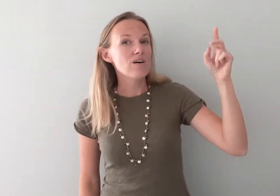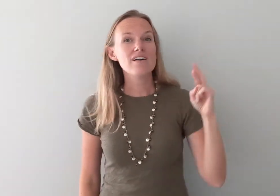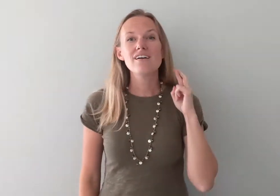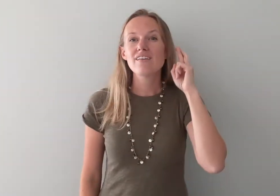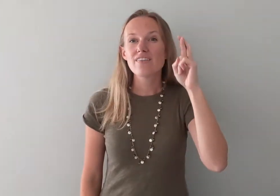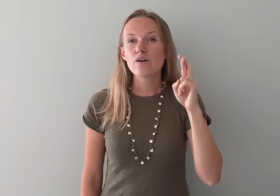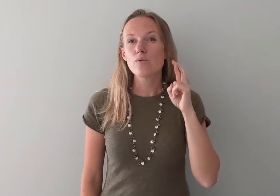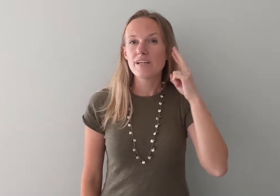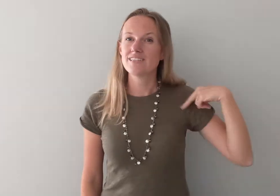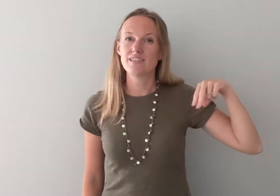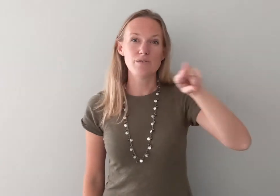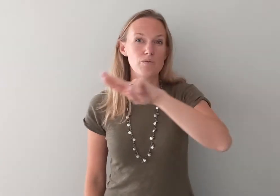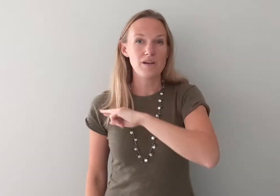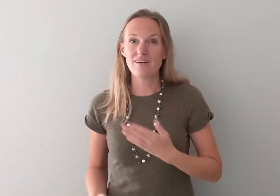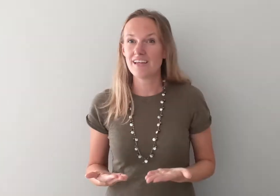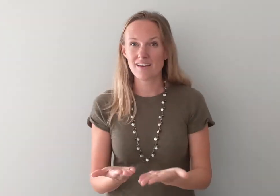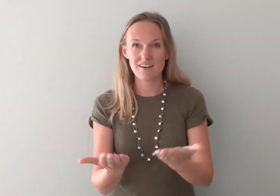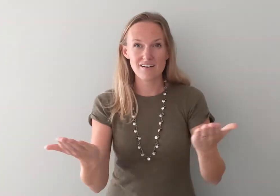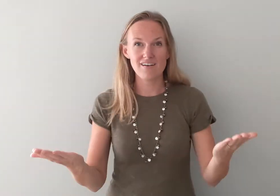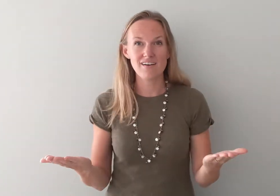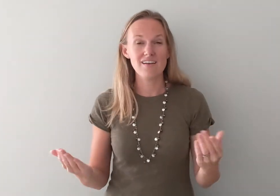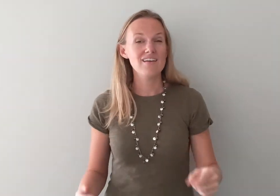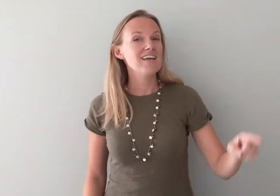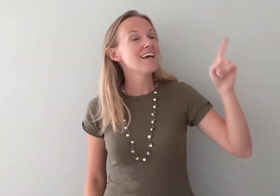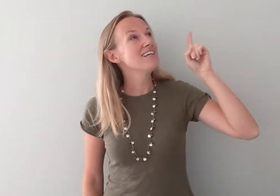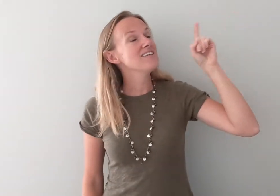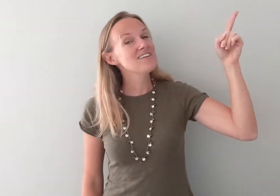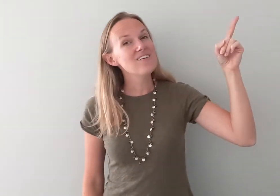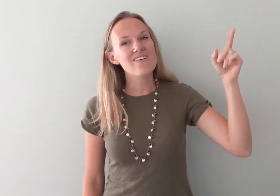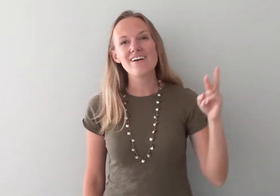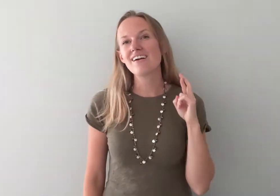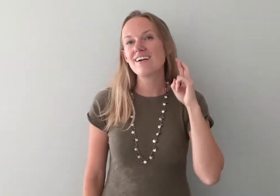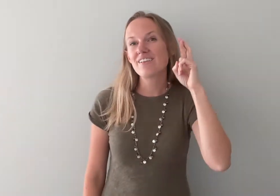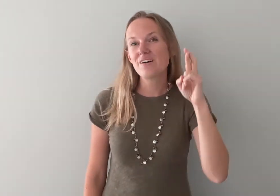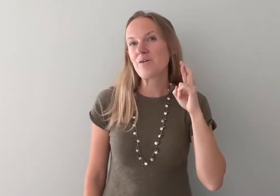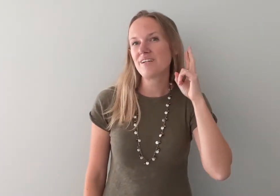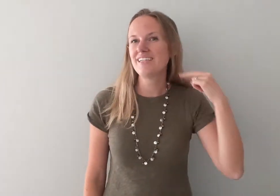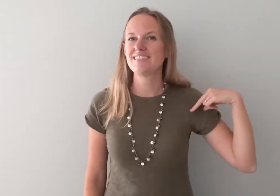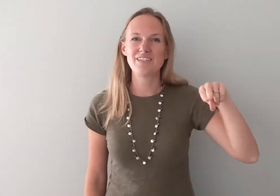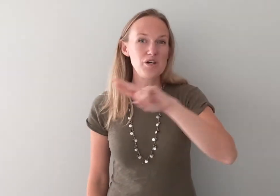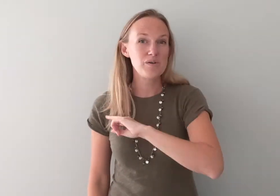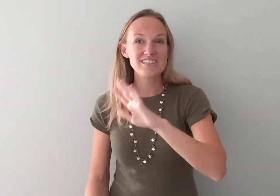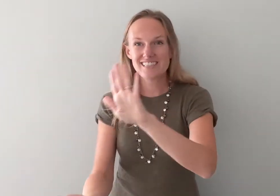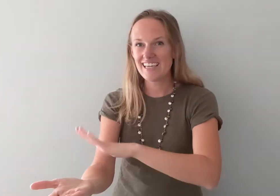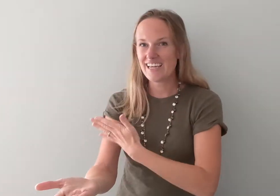You're the reason we're here, and you're the reason we're singing.